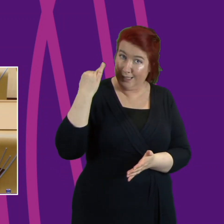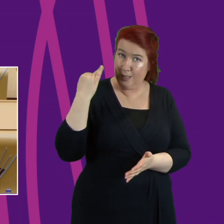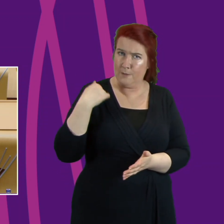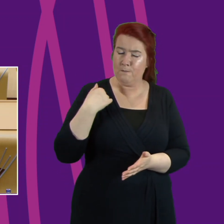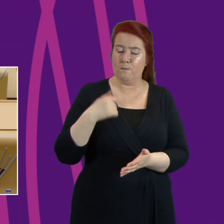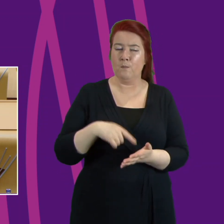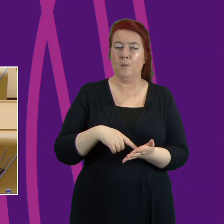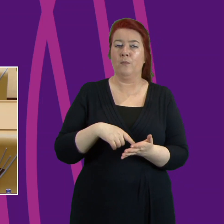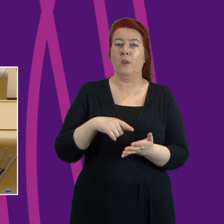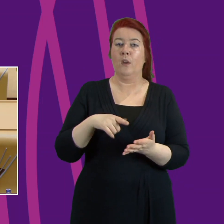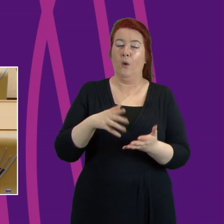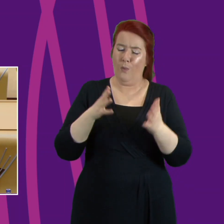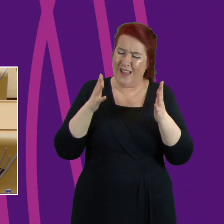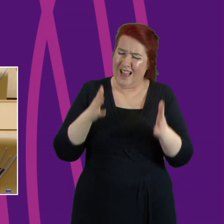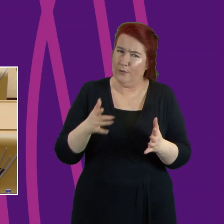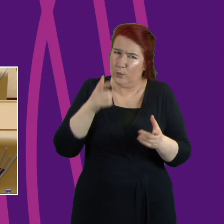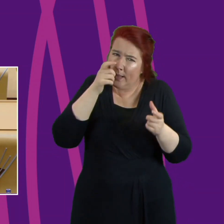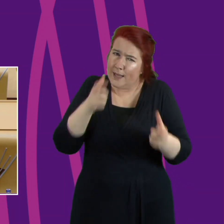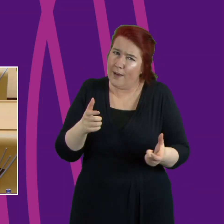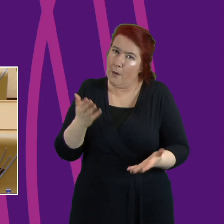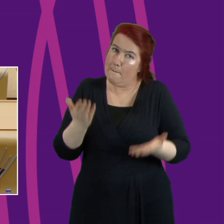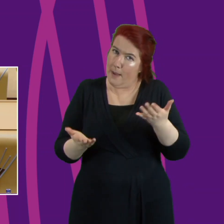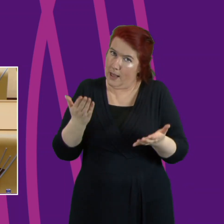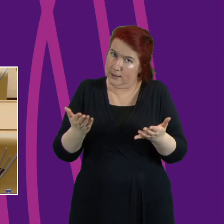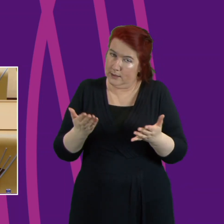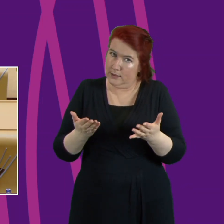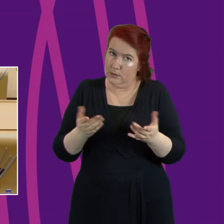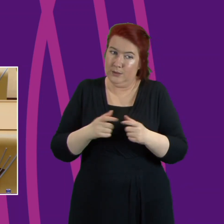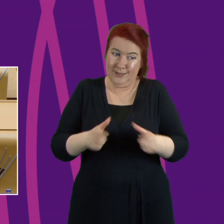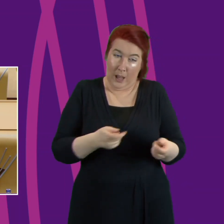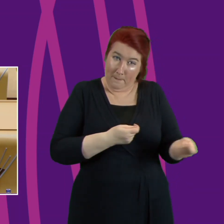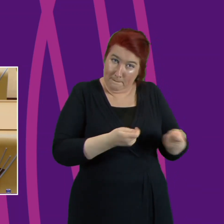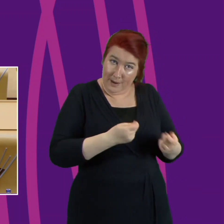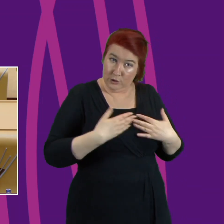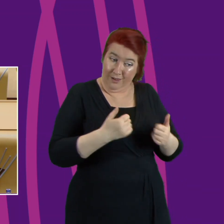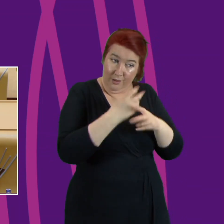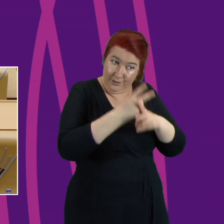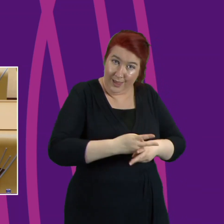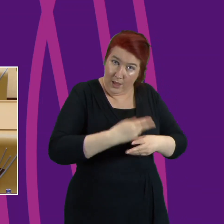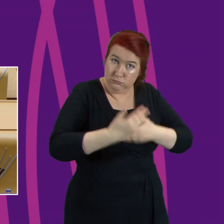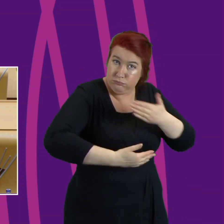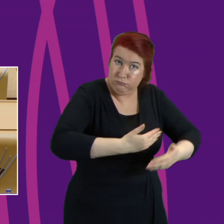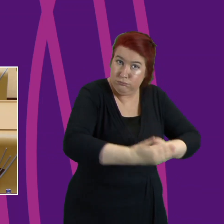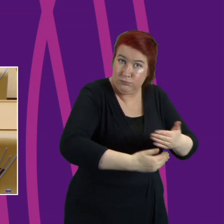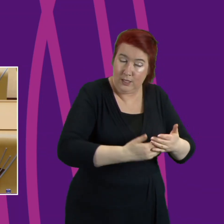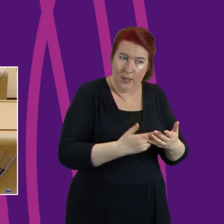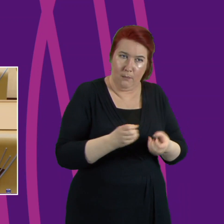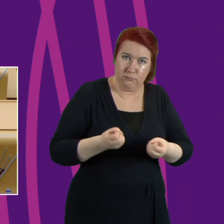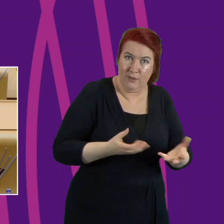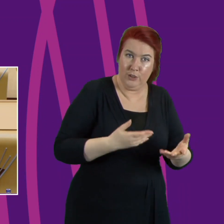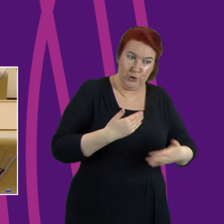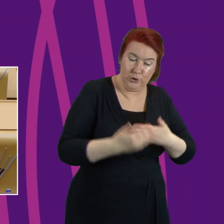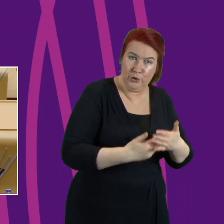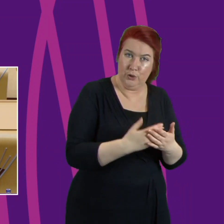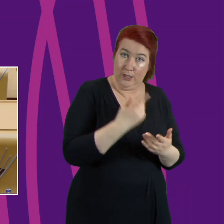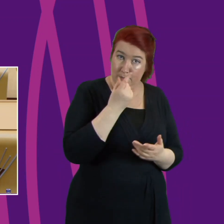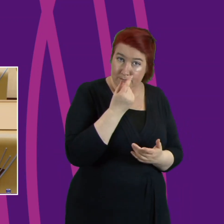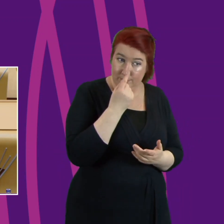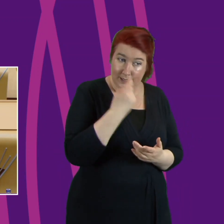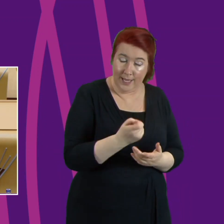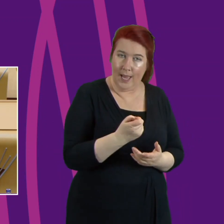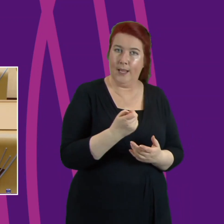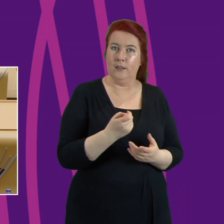achieve a careful balance in managing our healthcare capacity going forward including our commitment to continue to